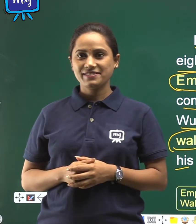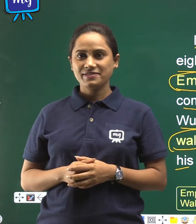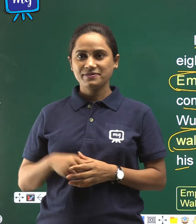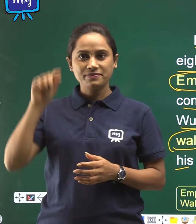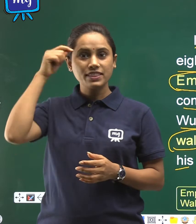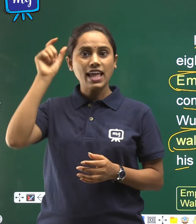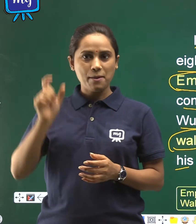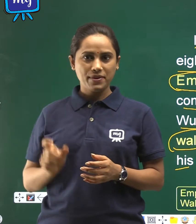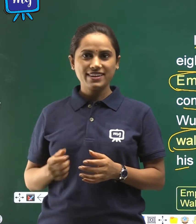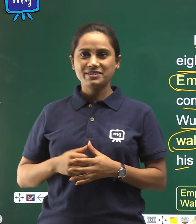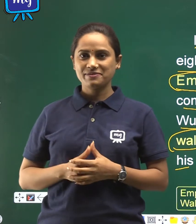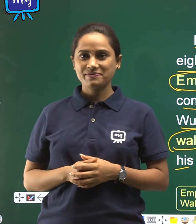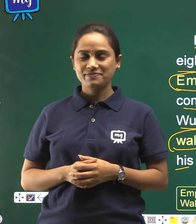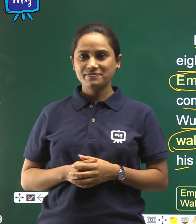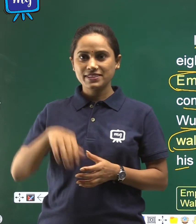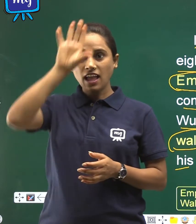Emperor,